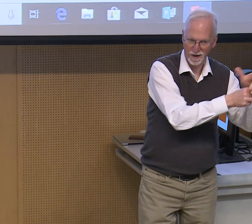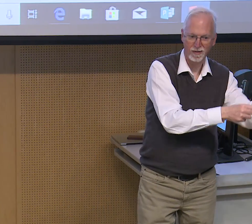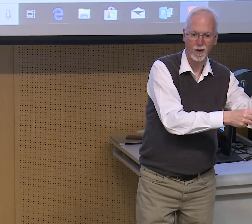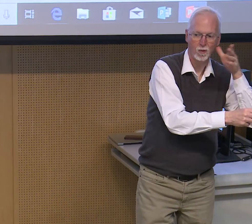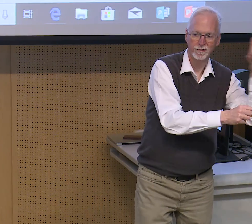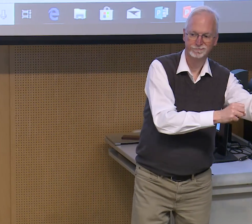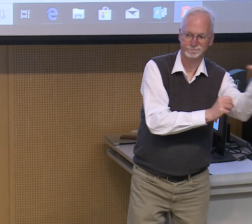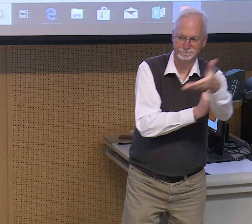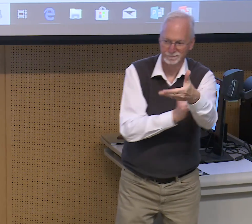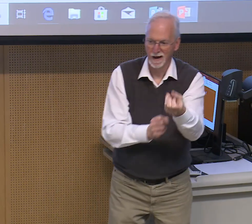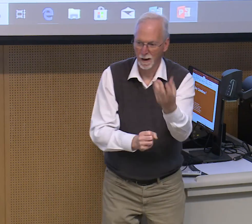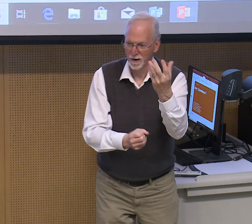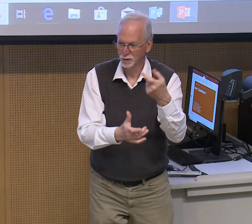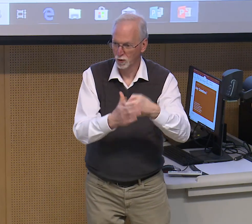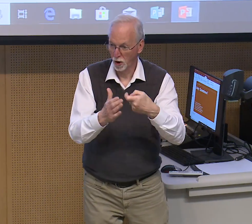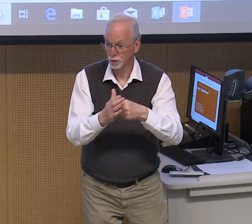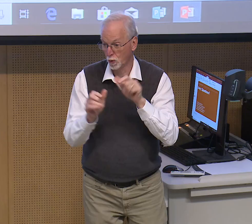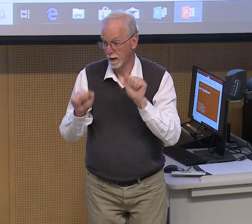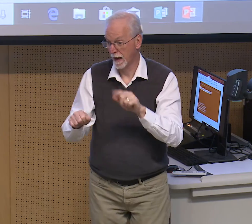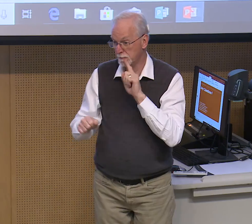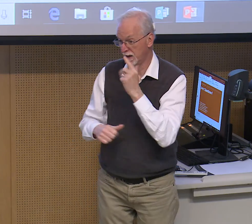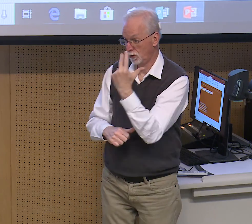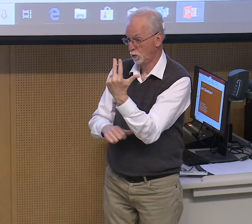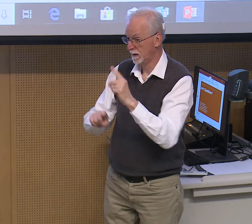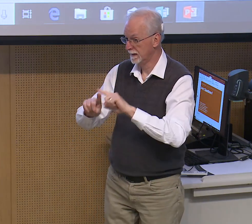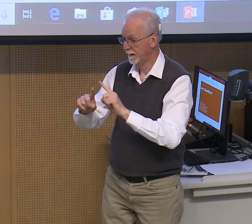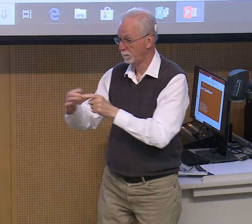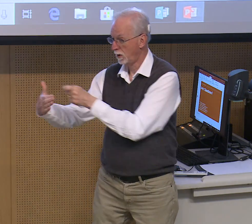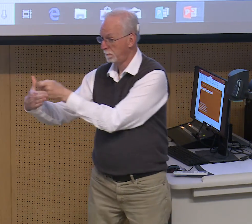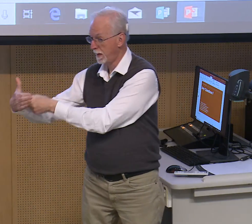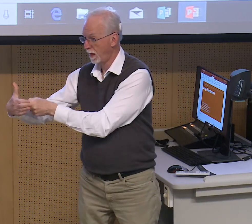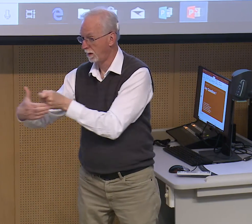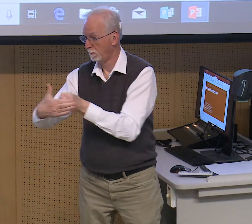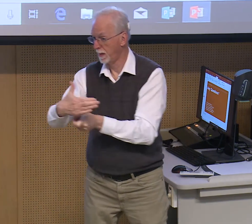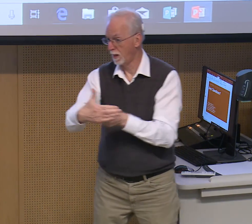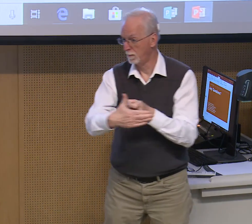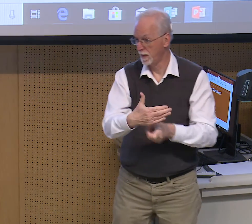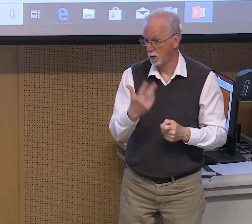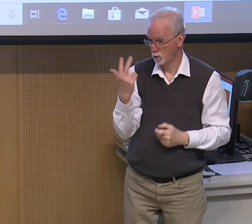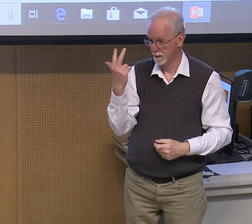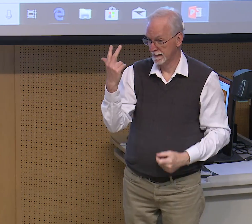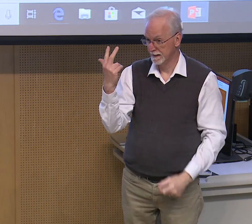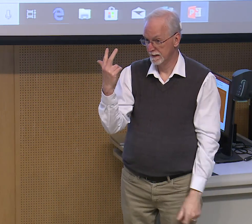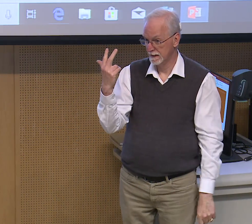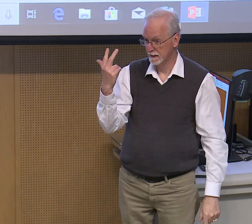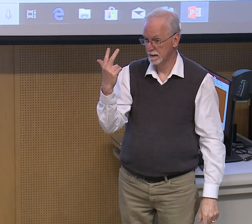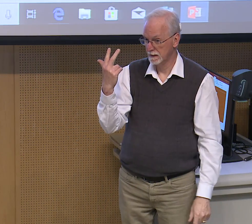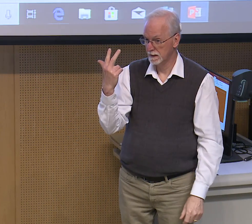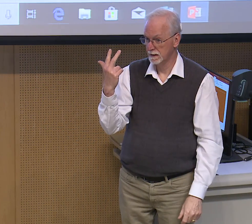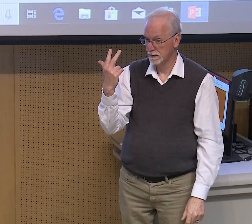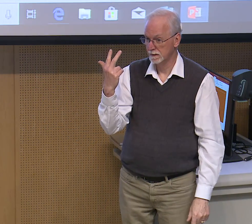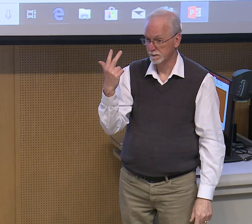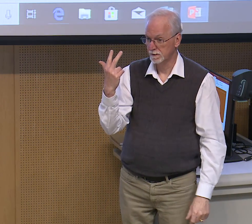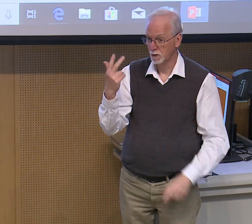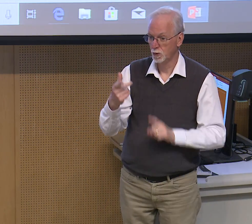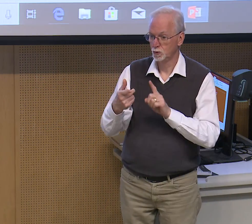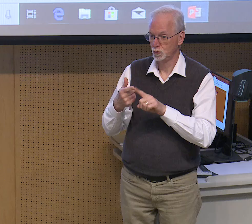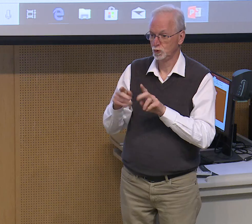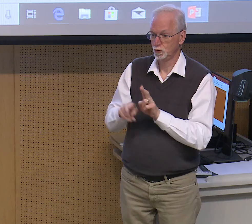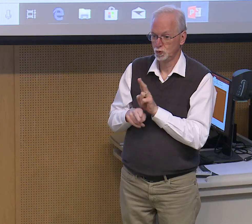projector that needs to be used, then I'll have to get the cost. So you might have 3 different bills coming to your department, depending on your